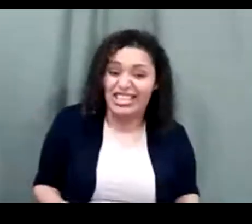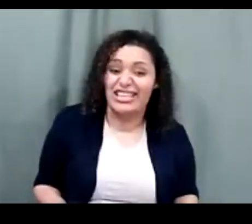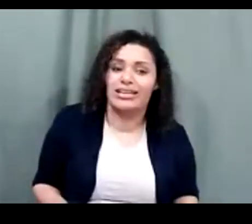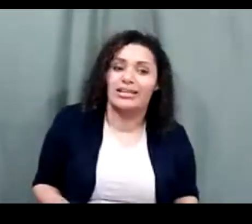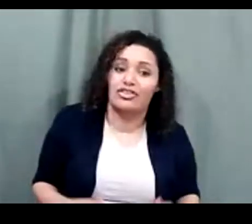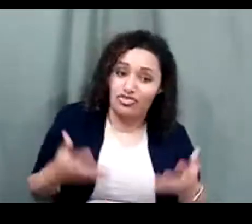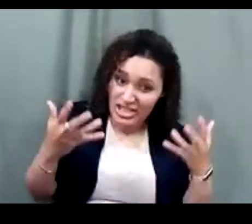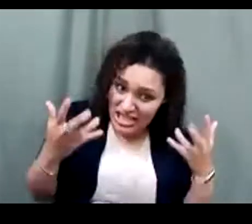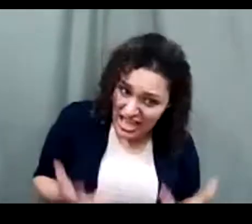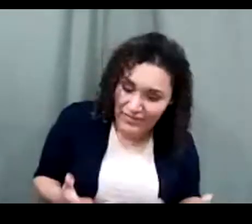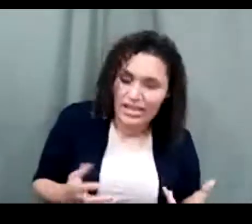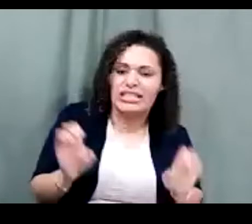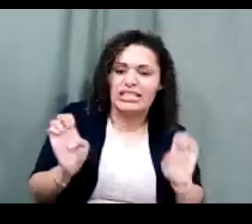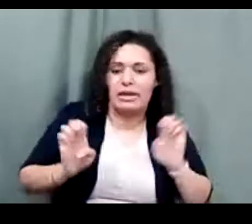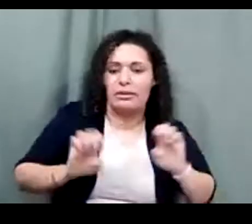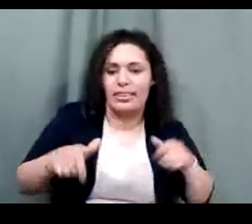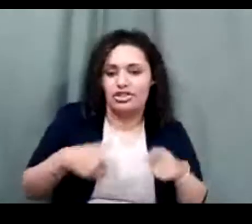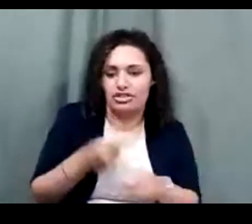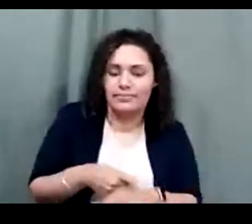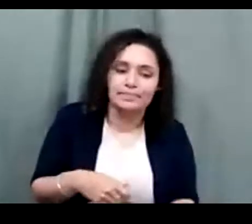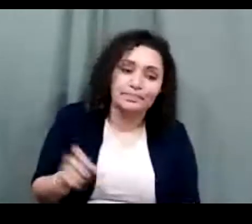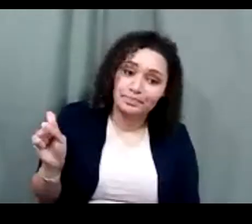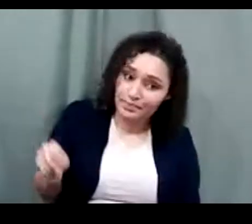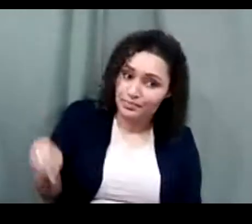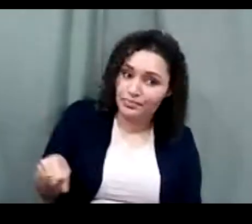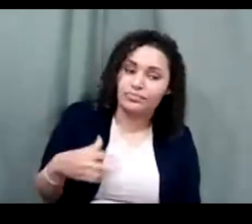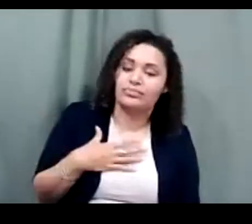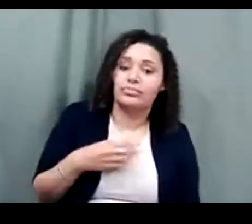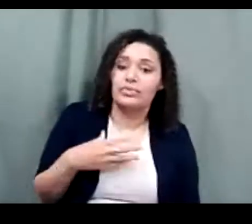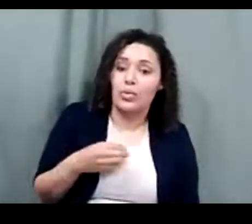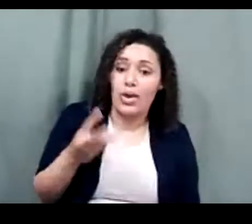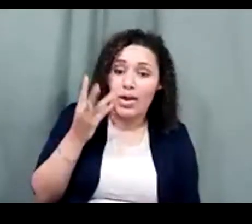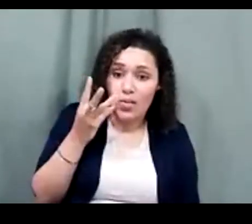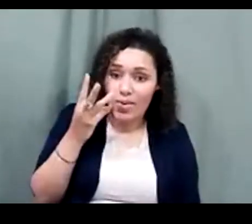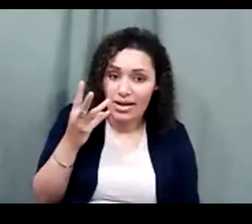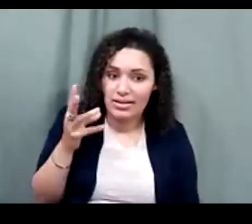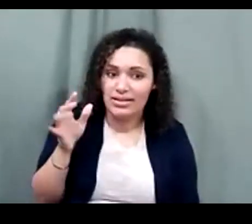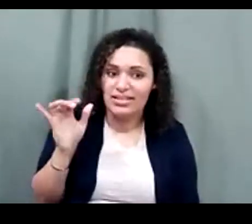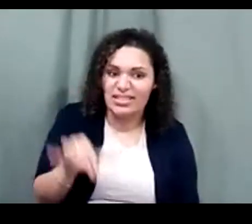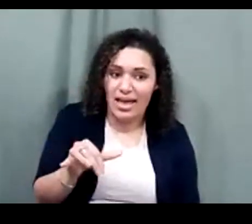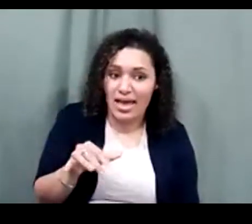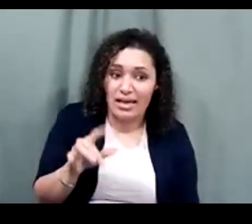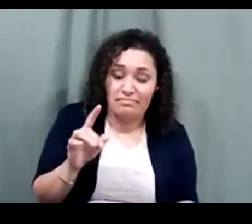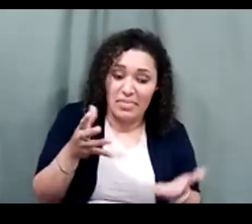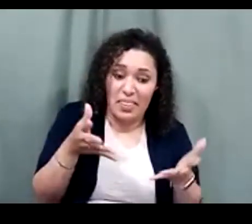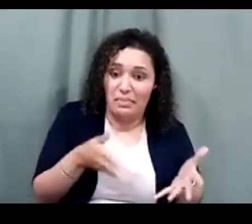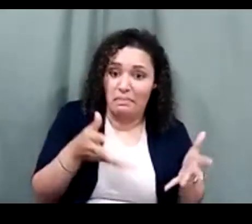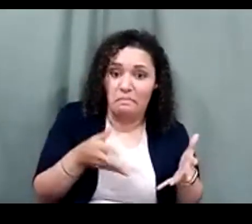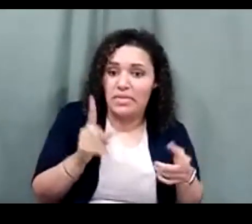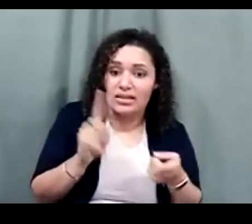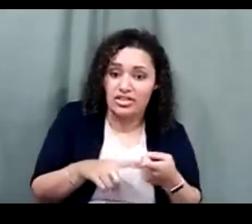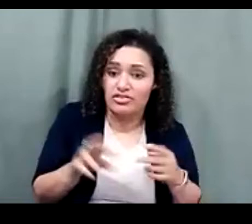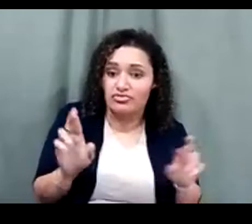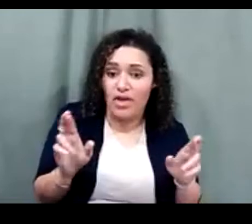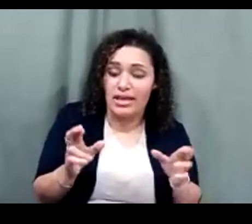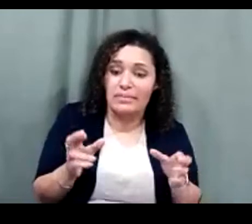It's an experiment. Yeah. So the white wines stay on their lees until we're ready to bottle, basically, which is about 6 months